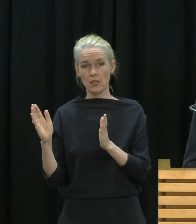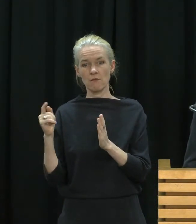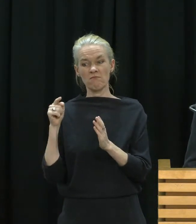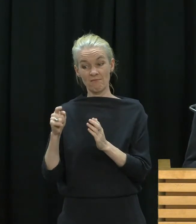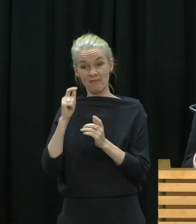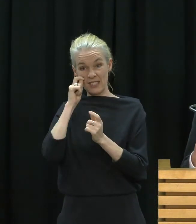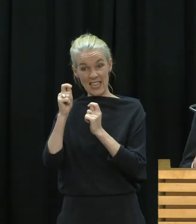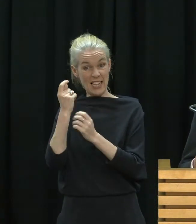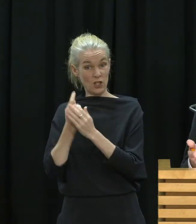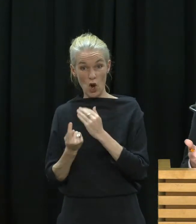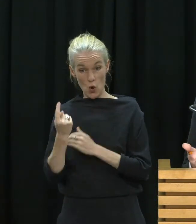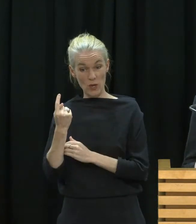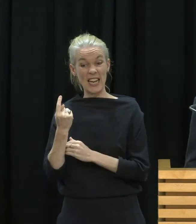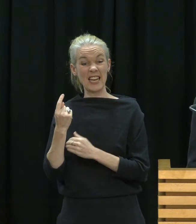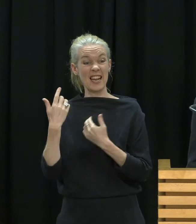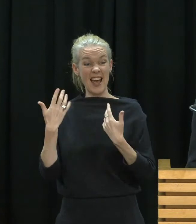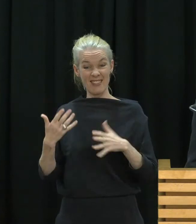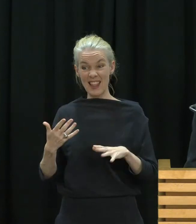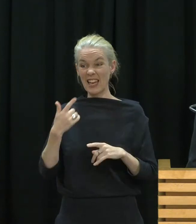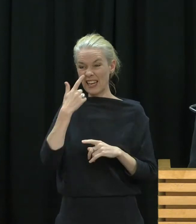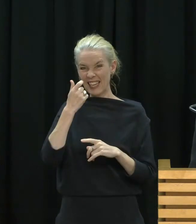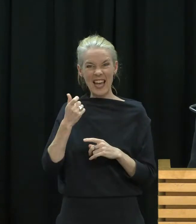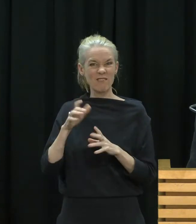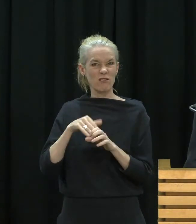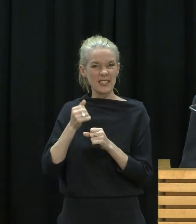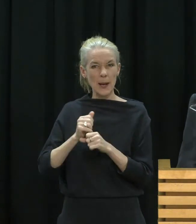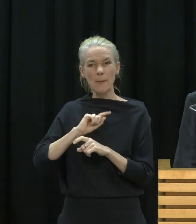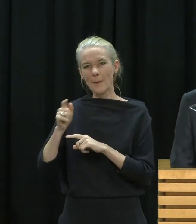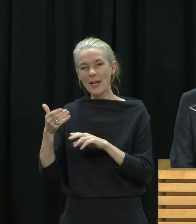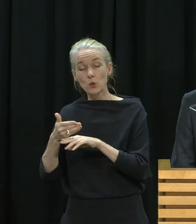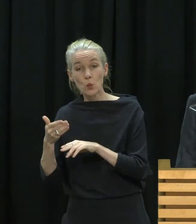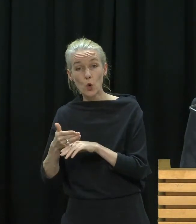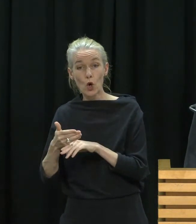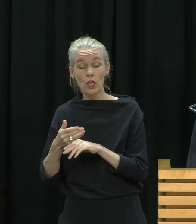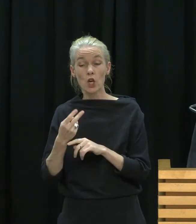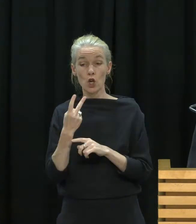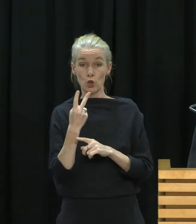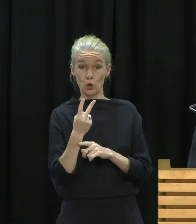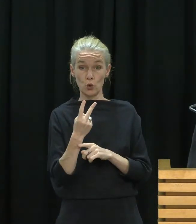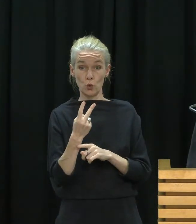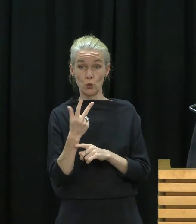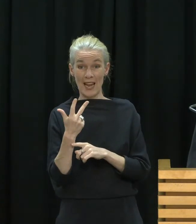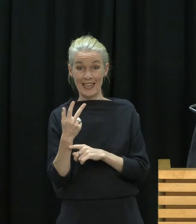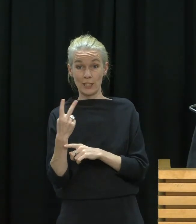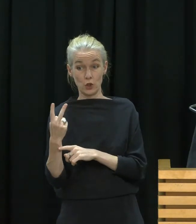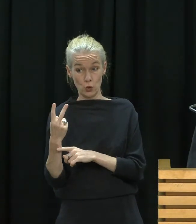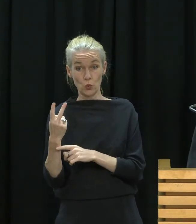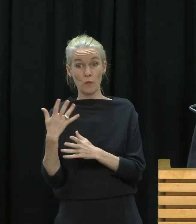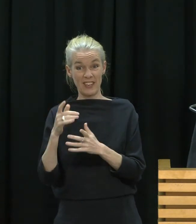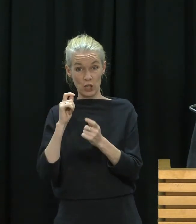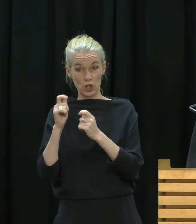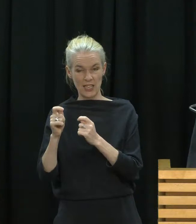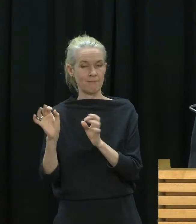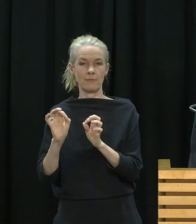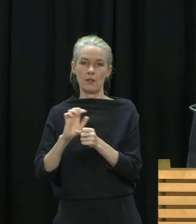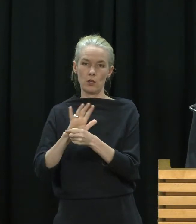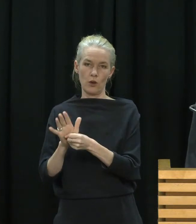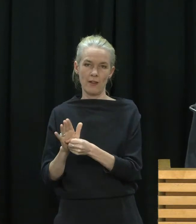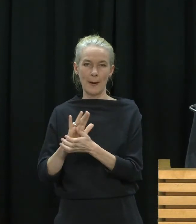can be released, as it were, 282 of them have returned a negative result, and that's just under